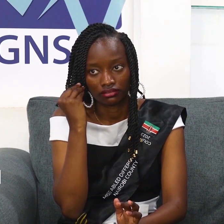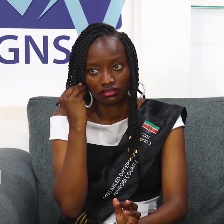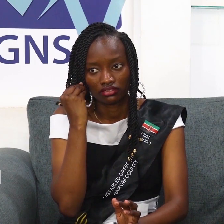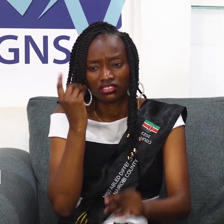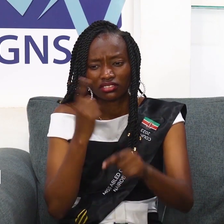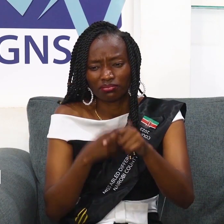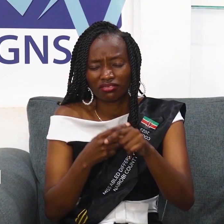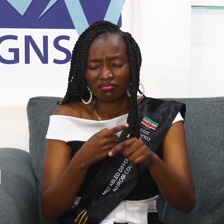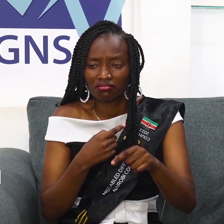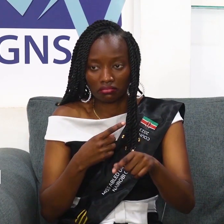I was born hearing.